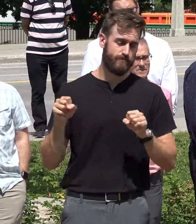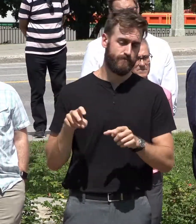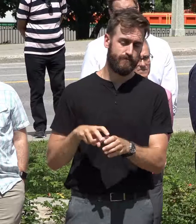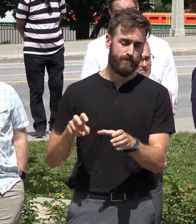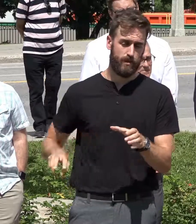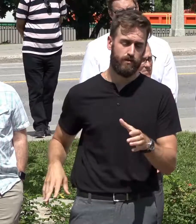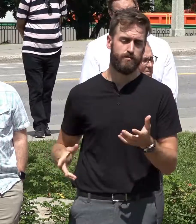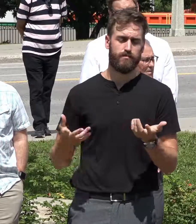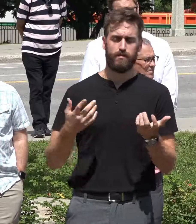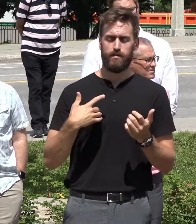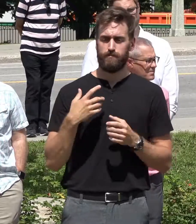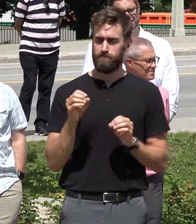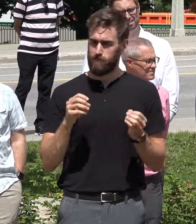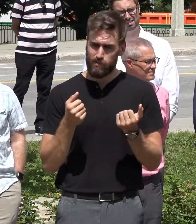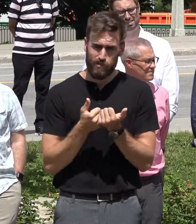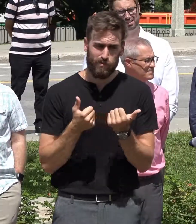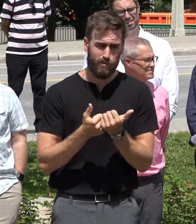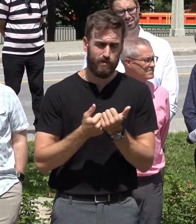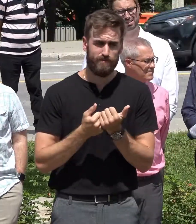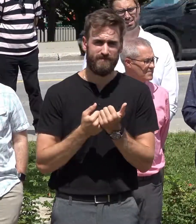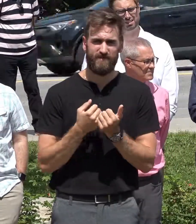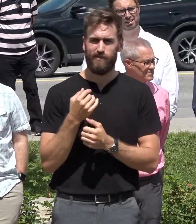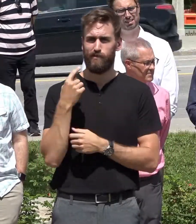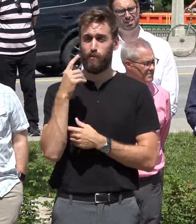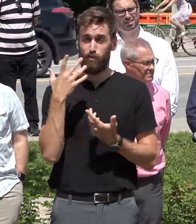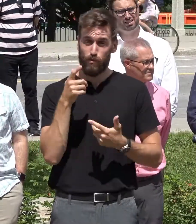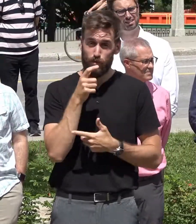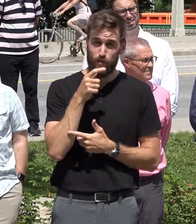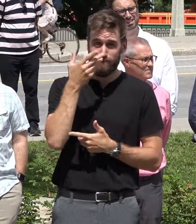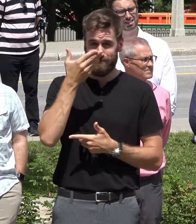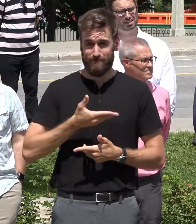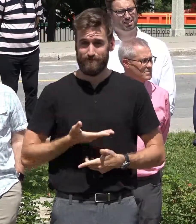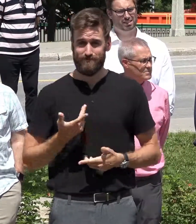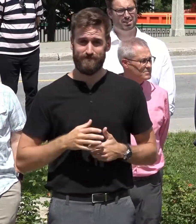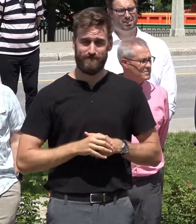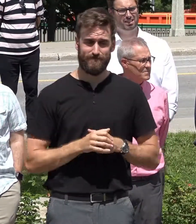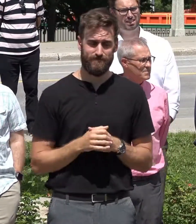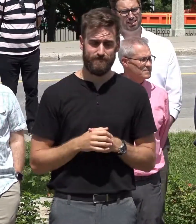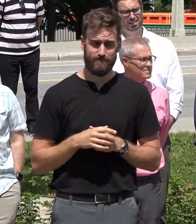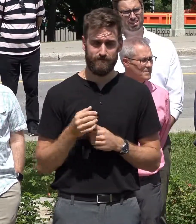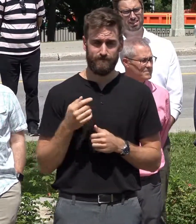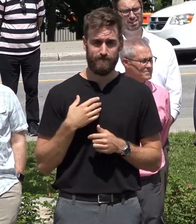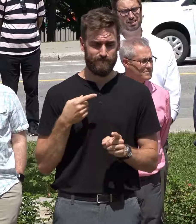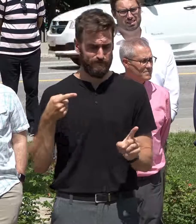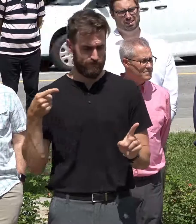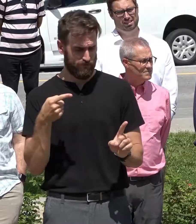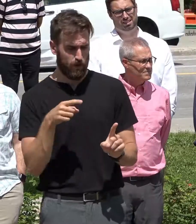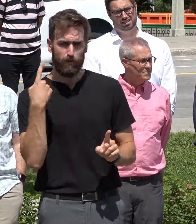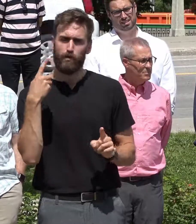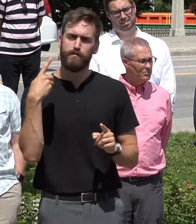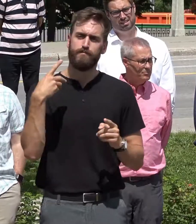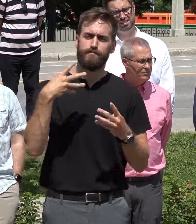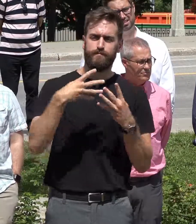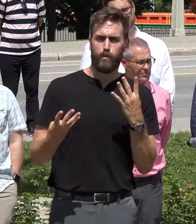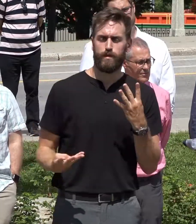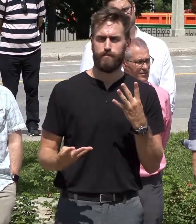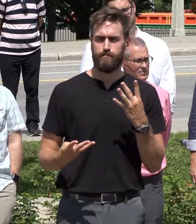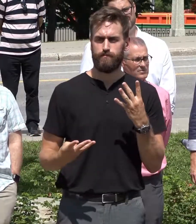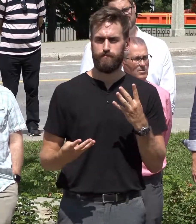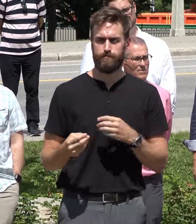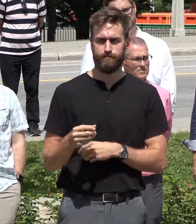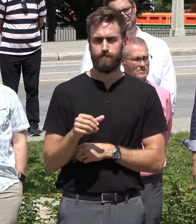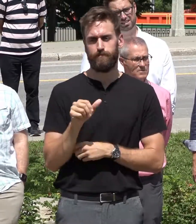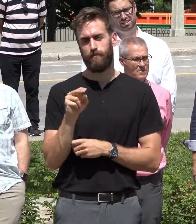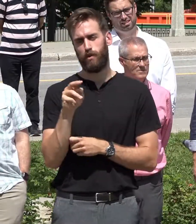find any support for someone who looks like me. I was targeted simply for being queer and for being